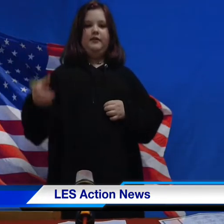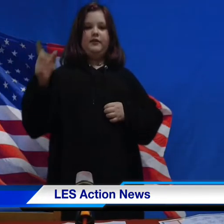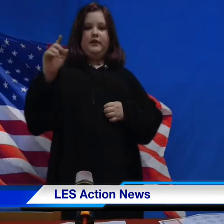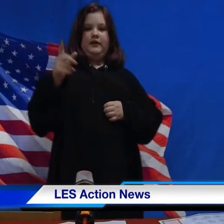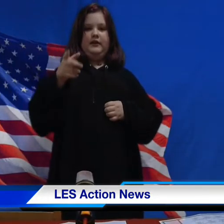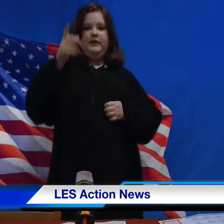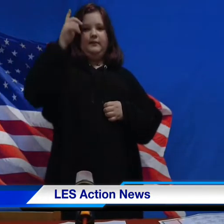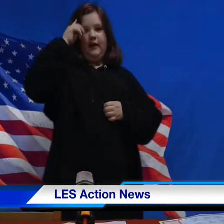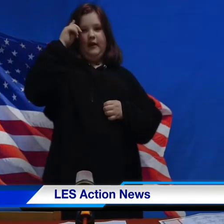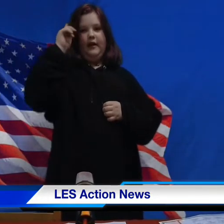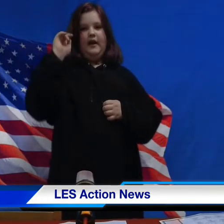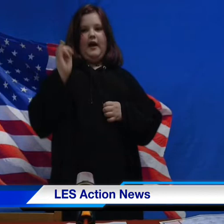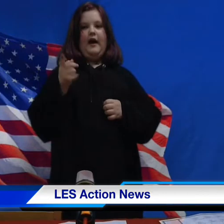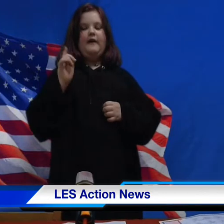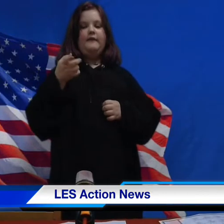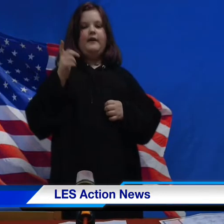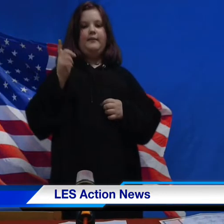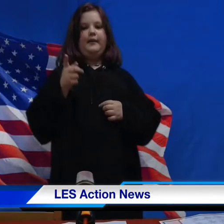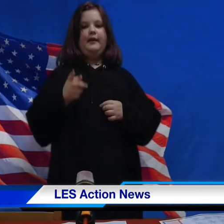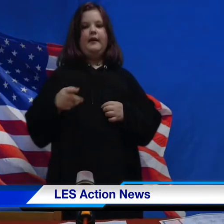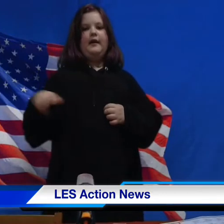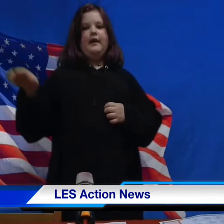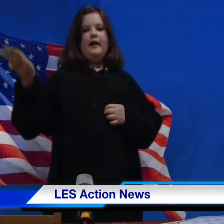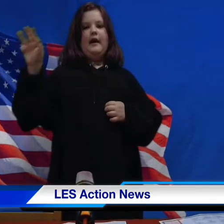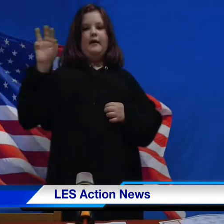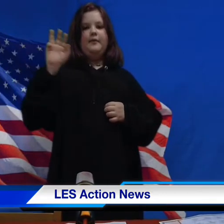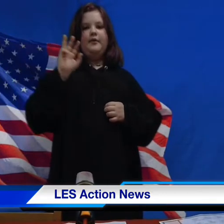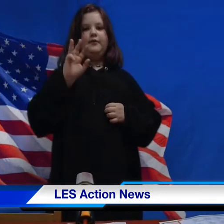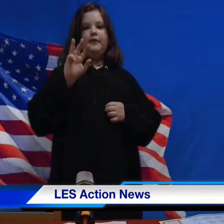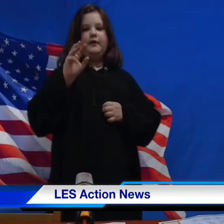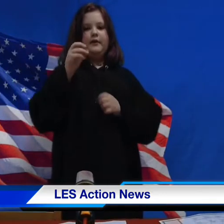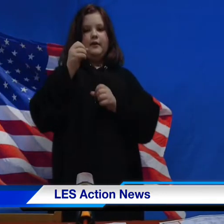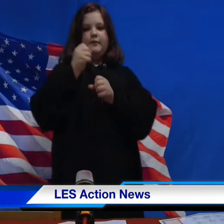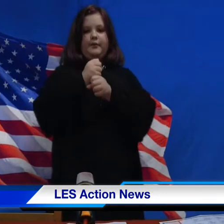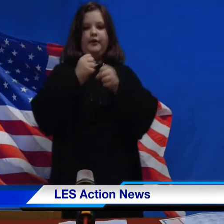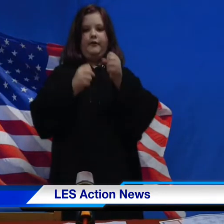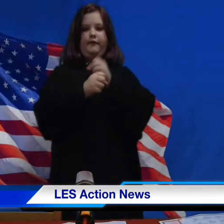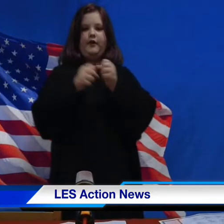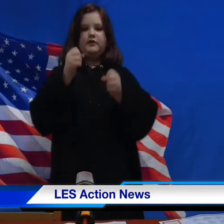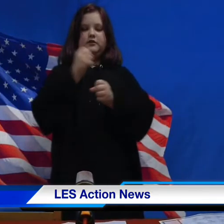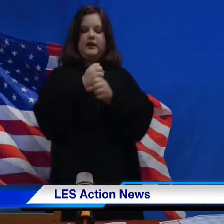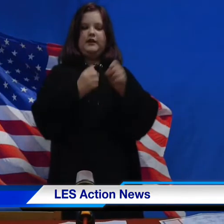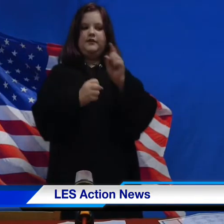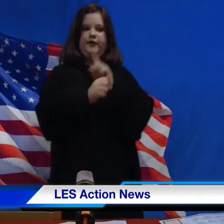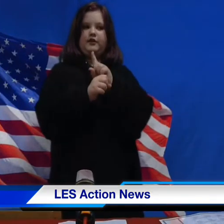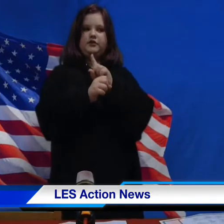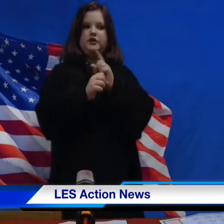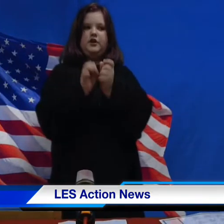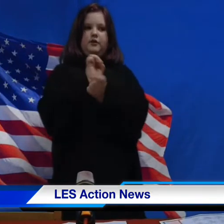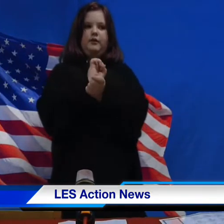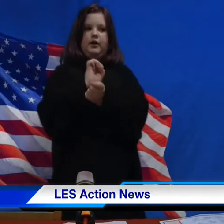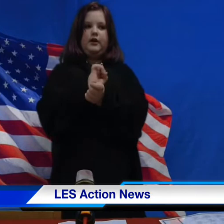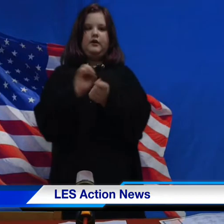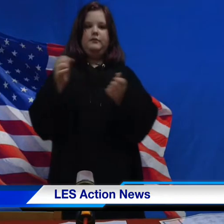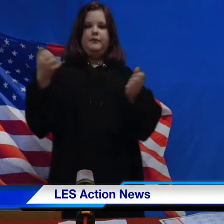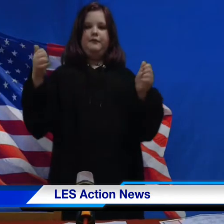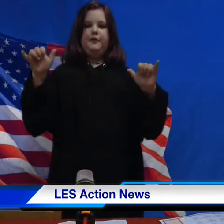the end in mind. Have a plan. Habit 3, put first things first. Work before